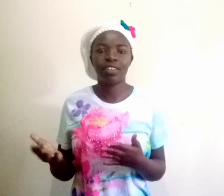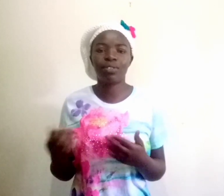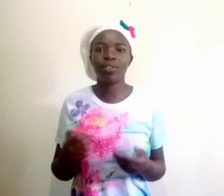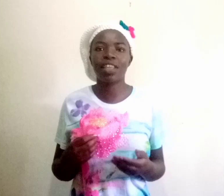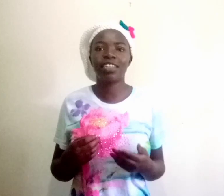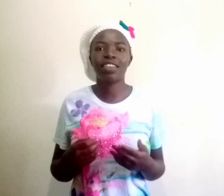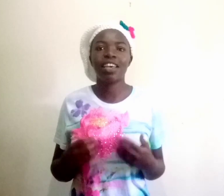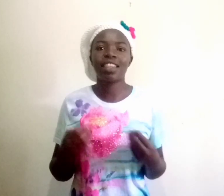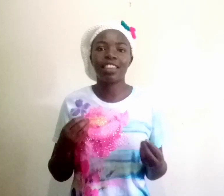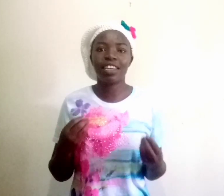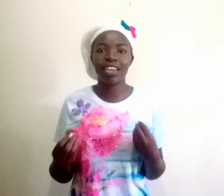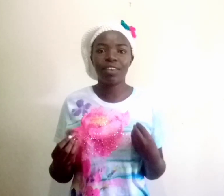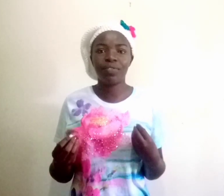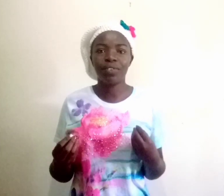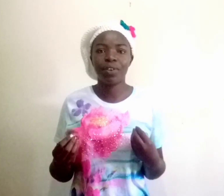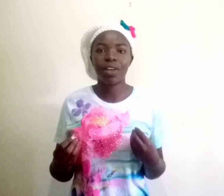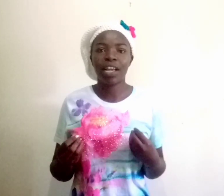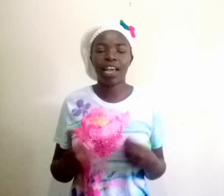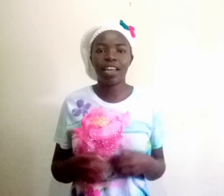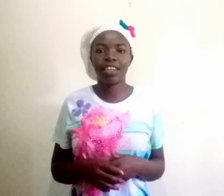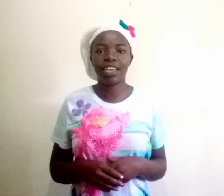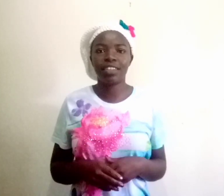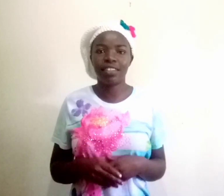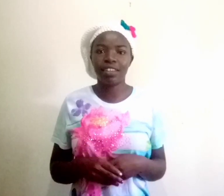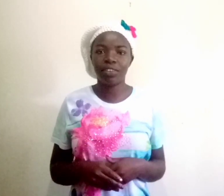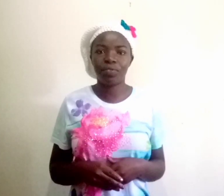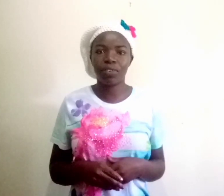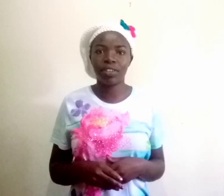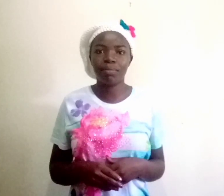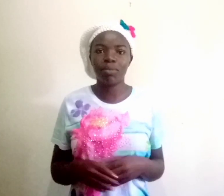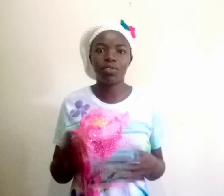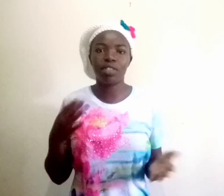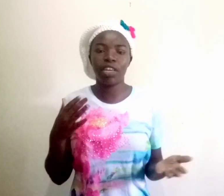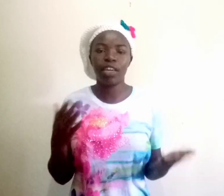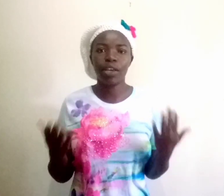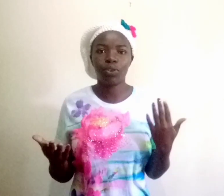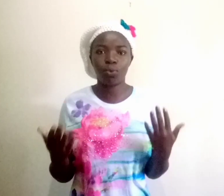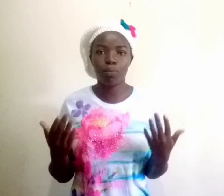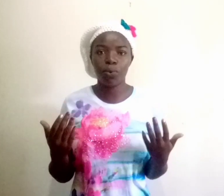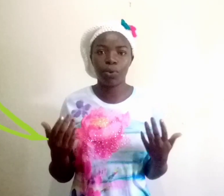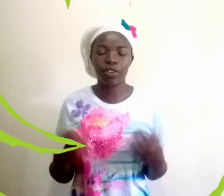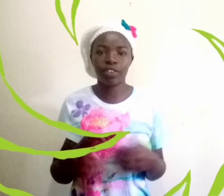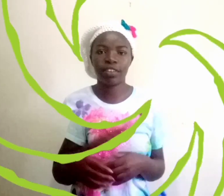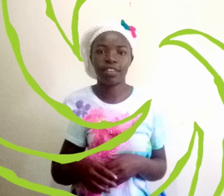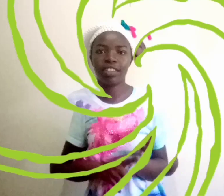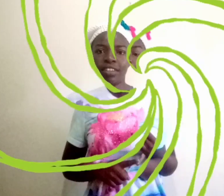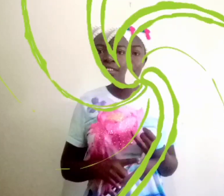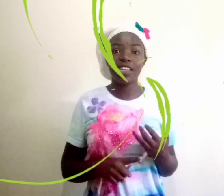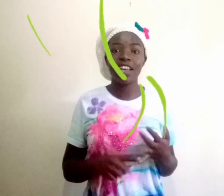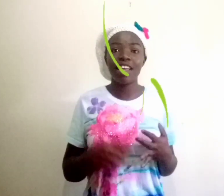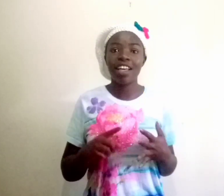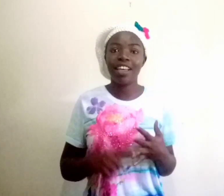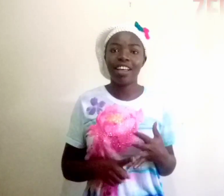so that the deaf can get the difference between the two books. Zephaniah,